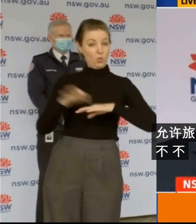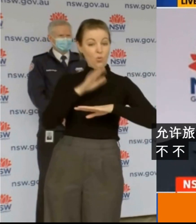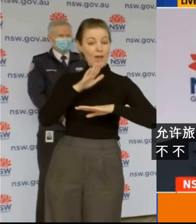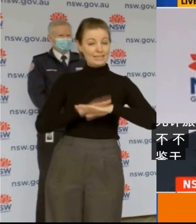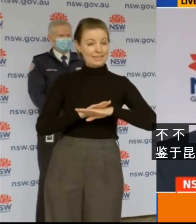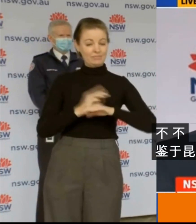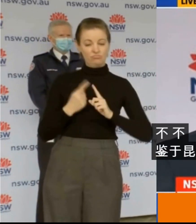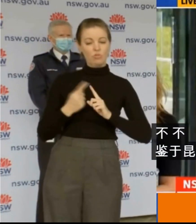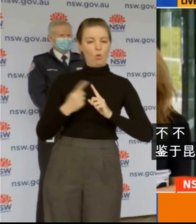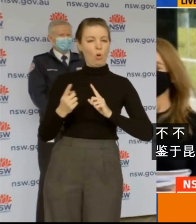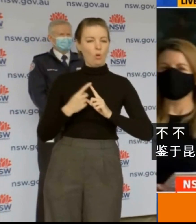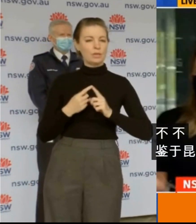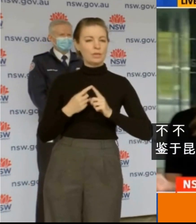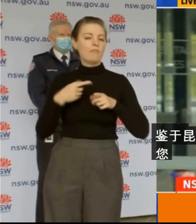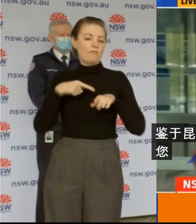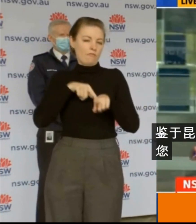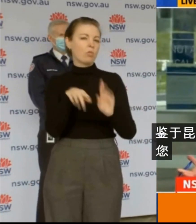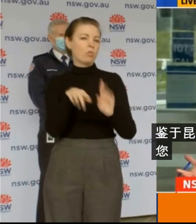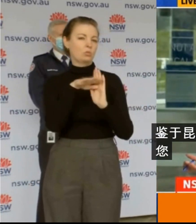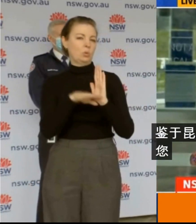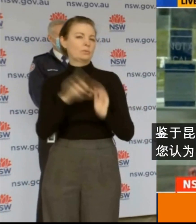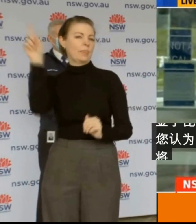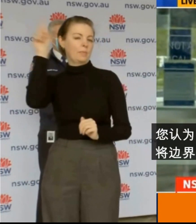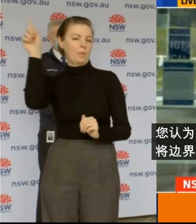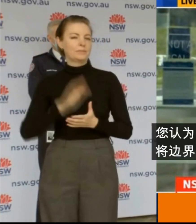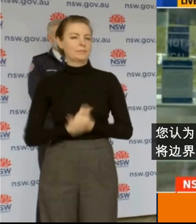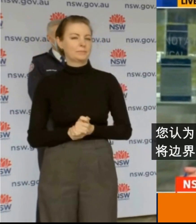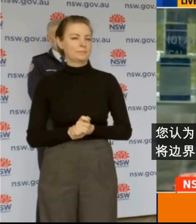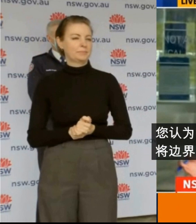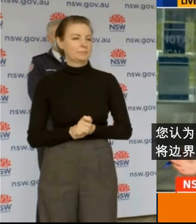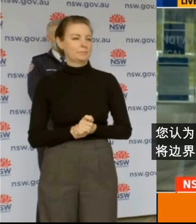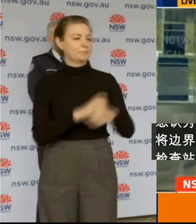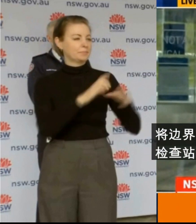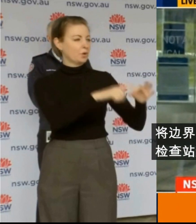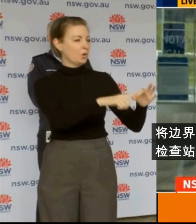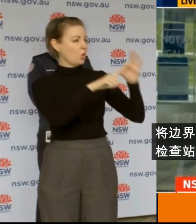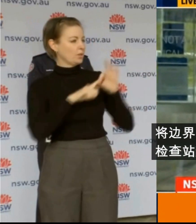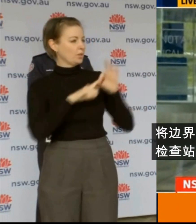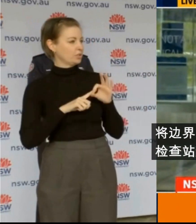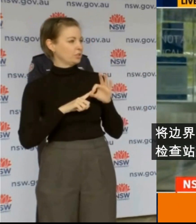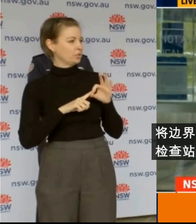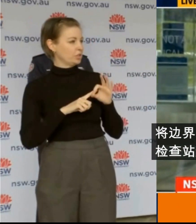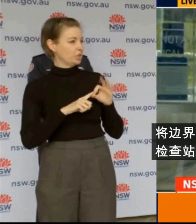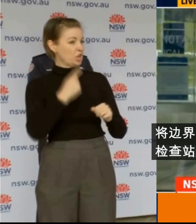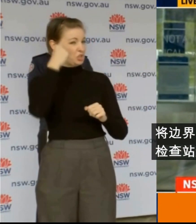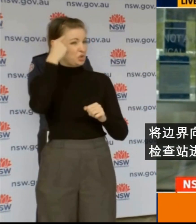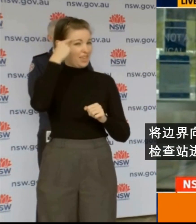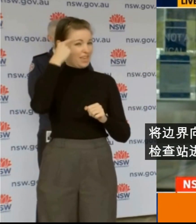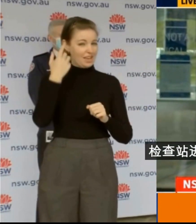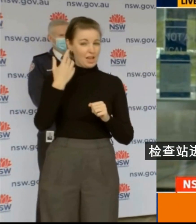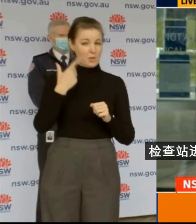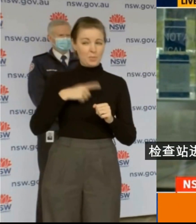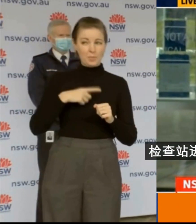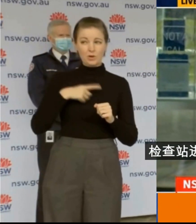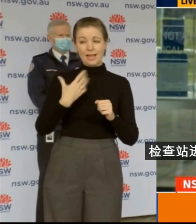Liz. Minister, given the issues on the Queensland border, do you think it makes sense to move the border south or move those checkpoints further south? Look,